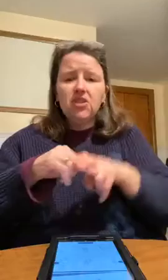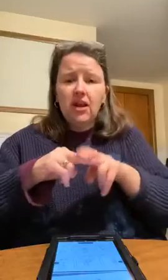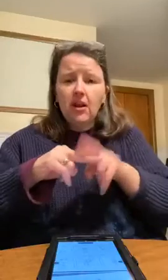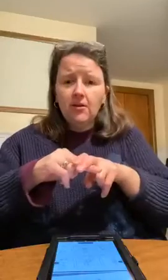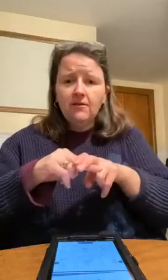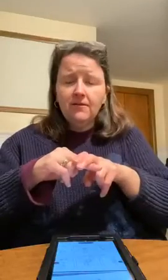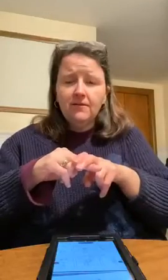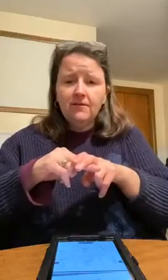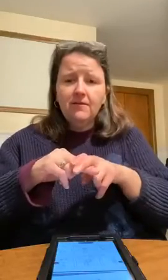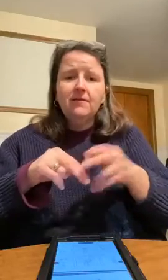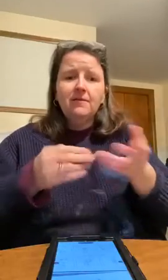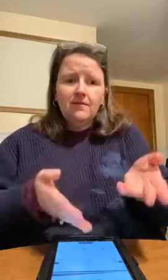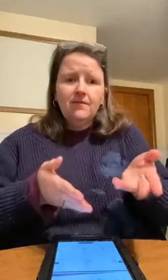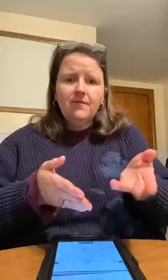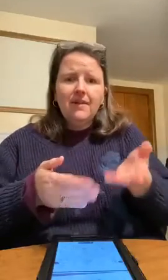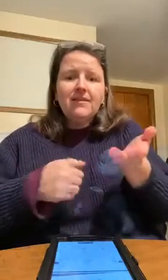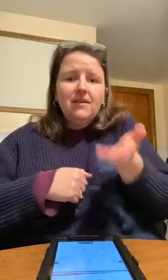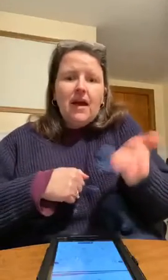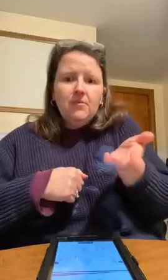chair, that's the object.